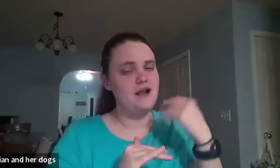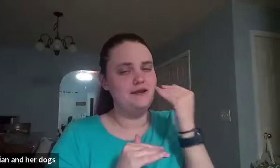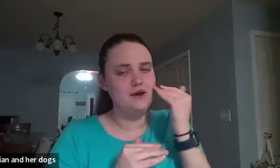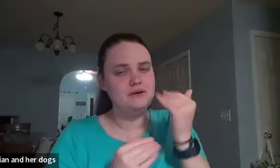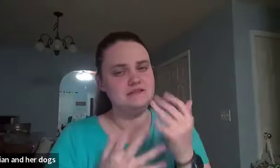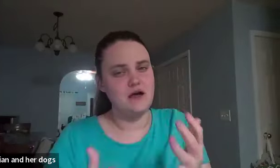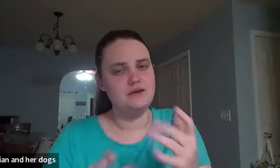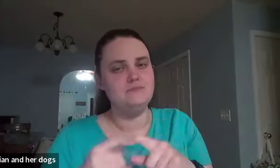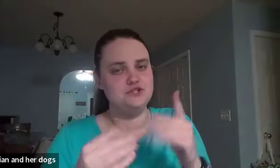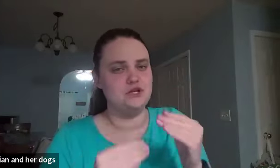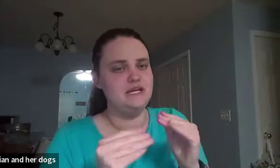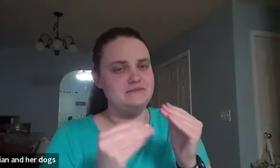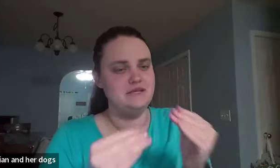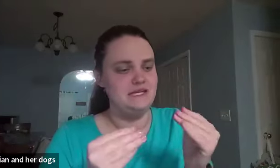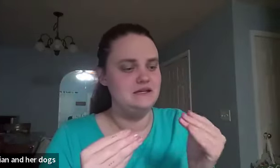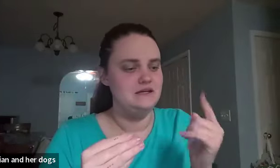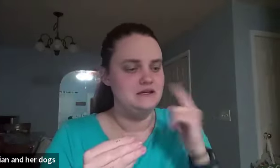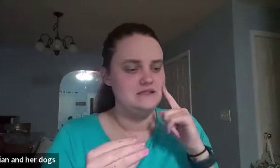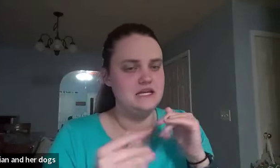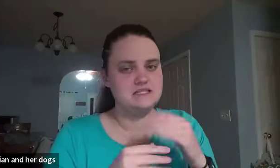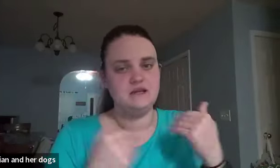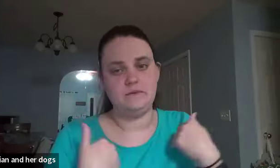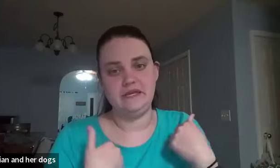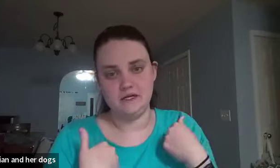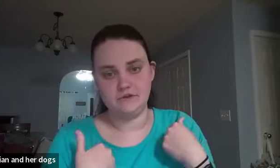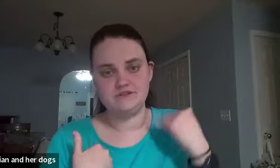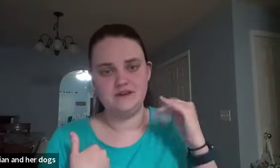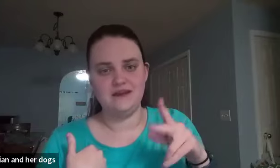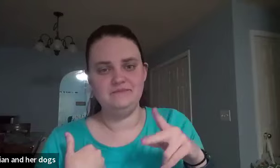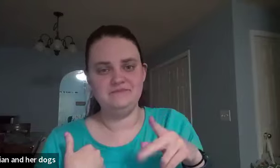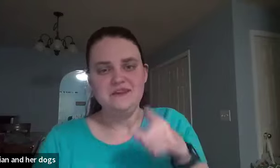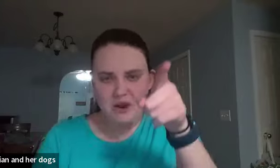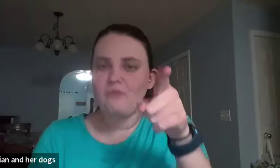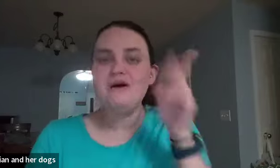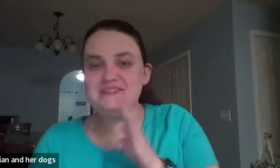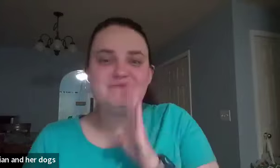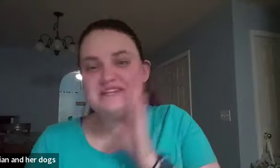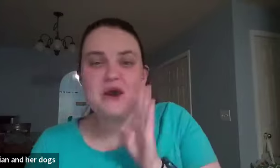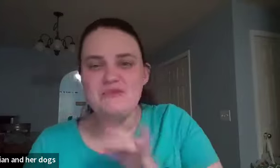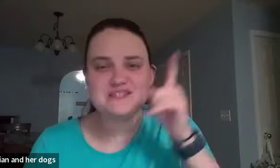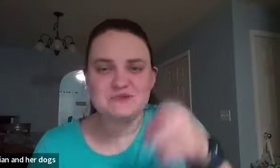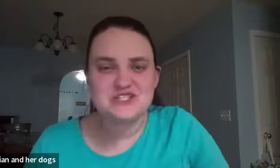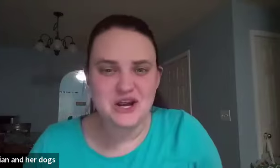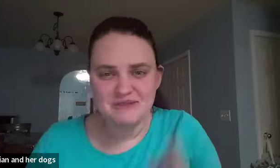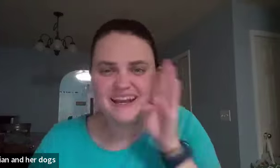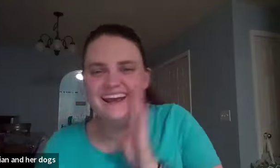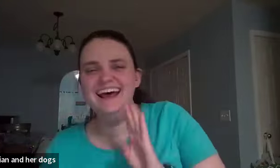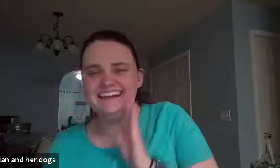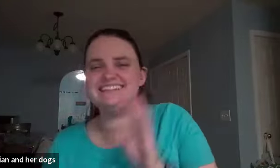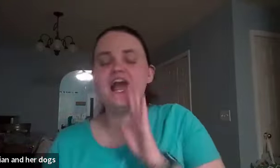I know it's a lot. I'm just trying to get as many because the next thing will be animals, okay? Well, yeah, we know this one, sir. Like,